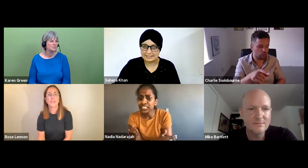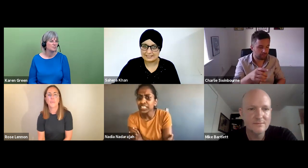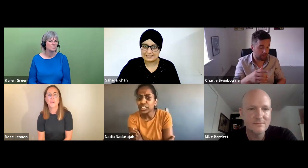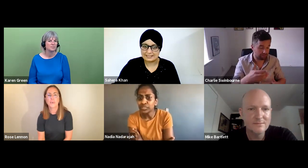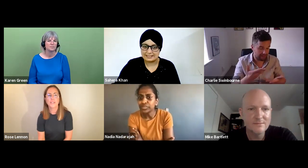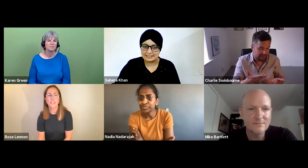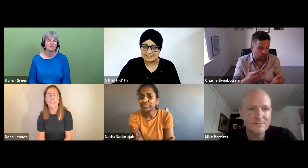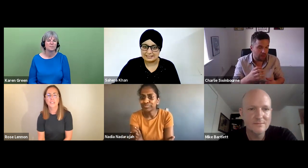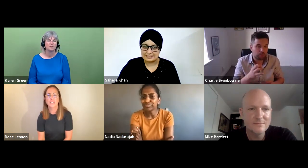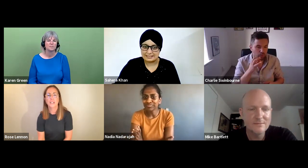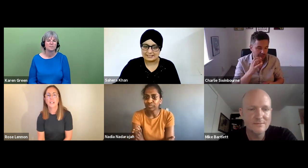sorry, what was the question?